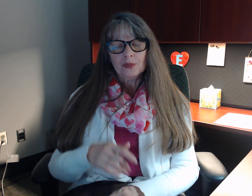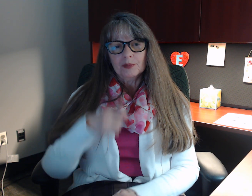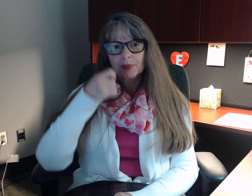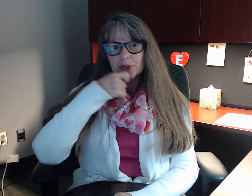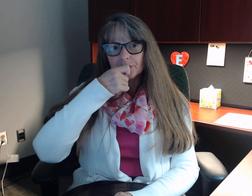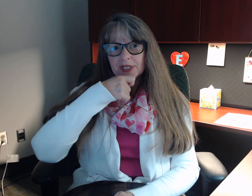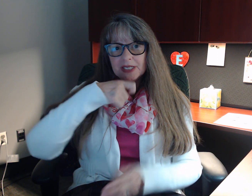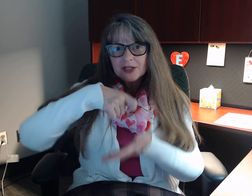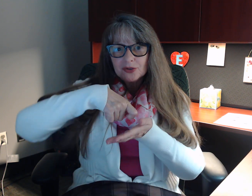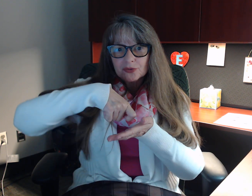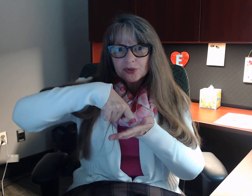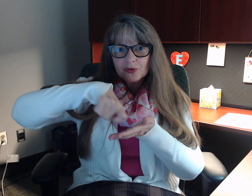brush your teeth and your